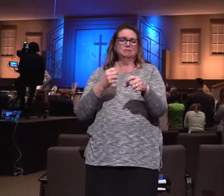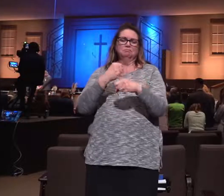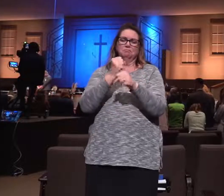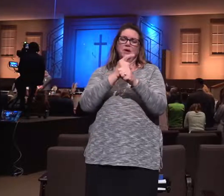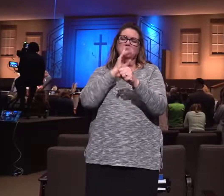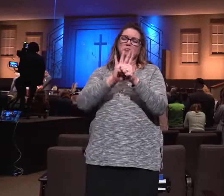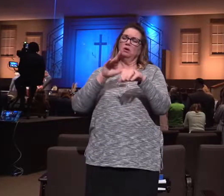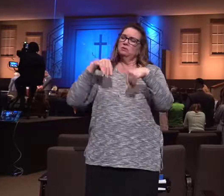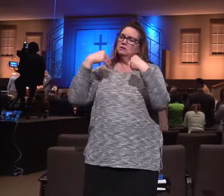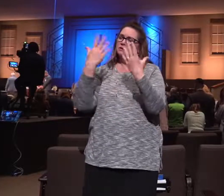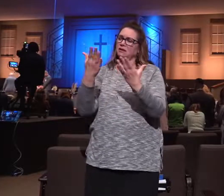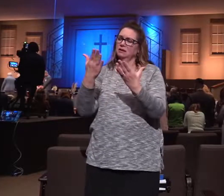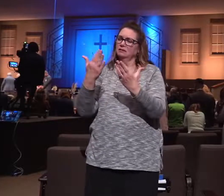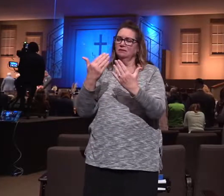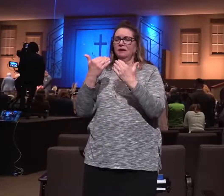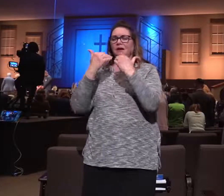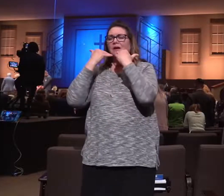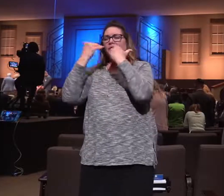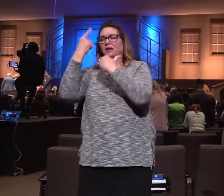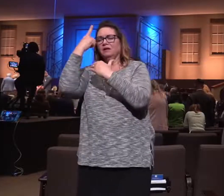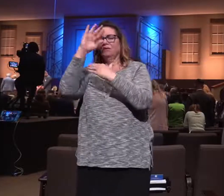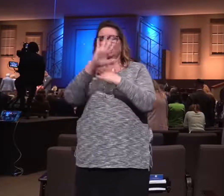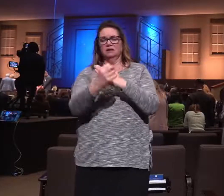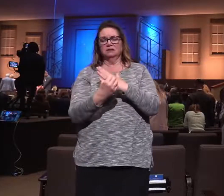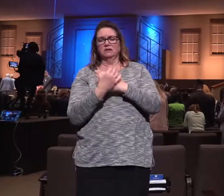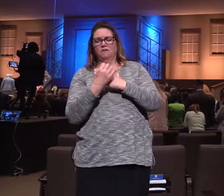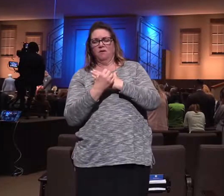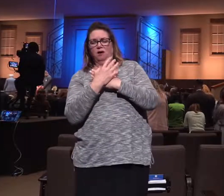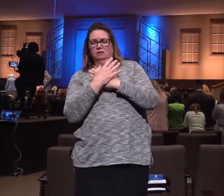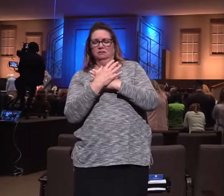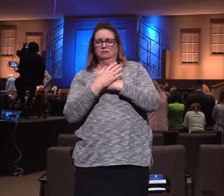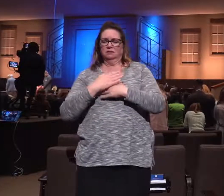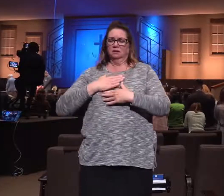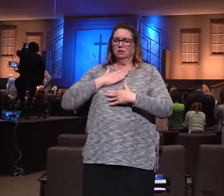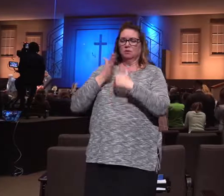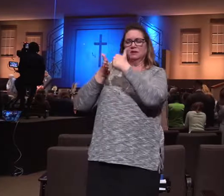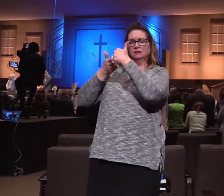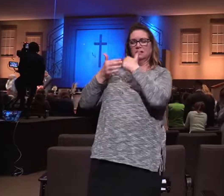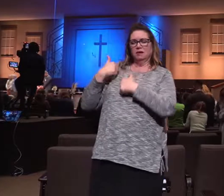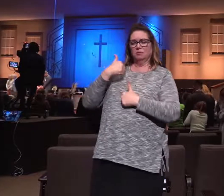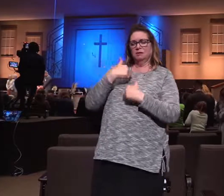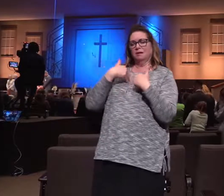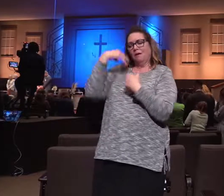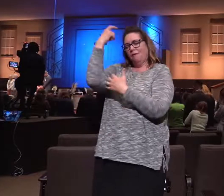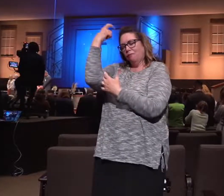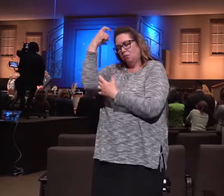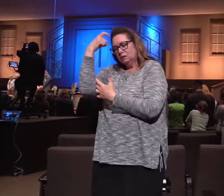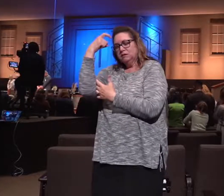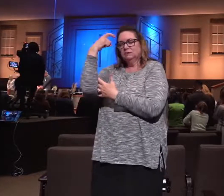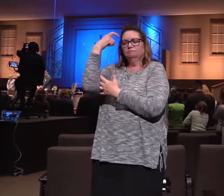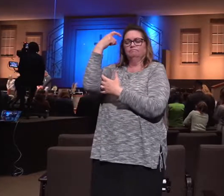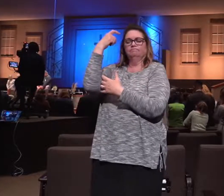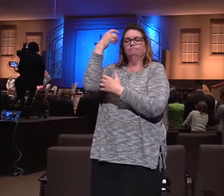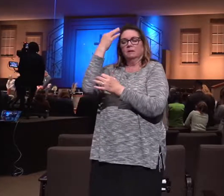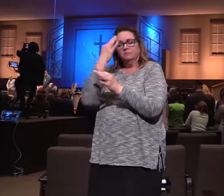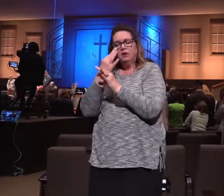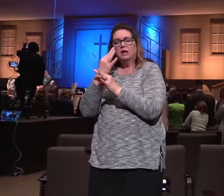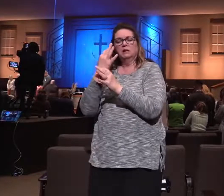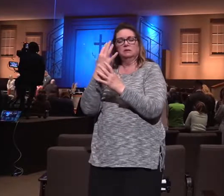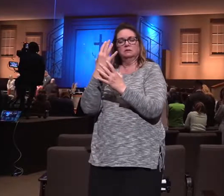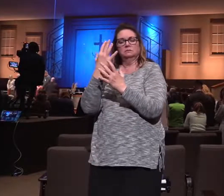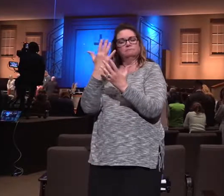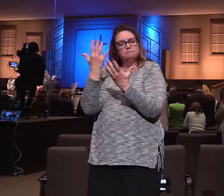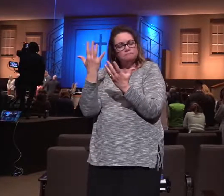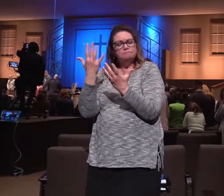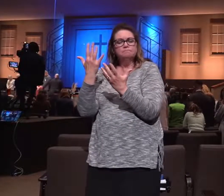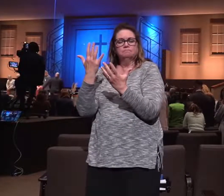counsel to us. Father, we pray tonight that you would help us to have wisdom and faith. Help us